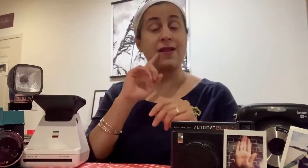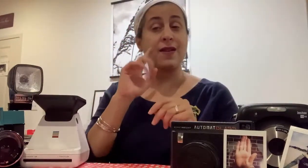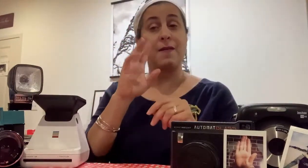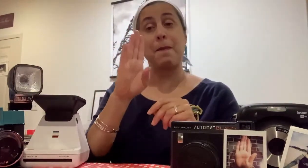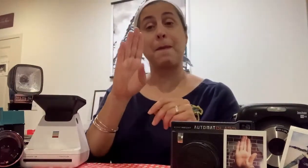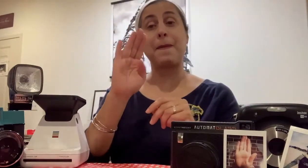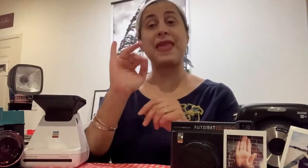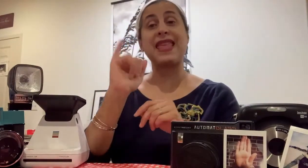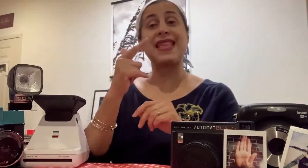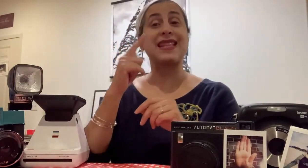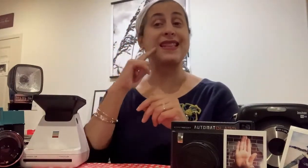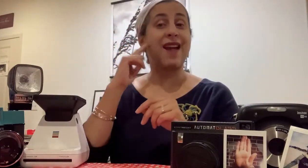eye.